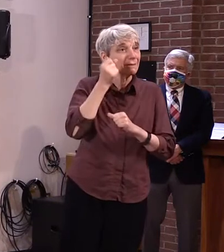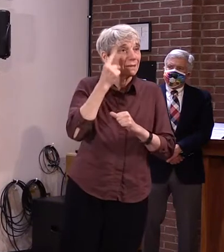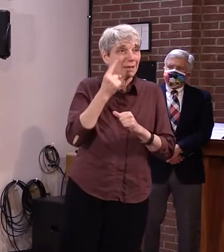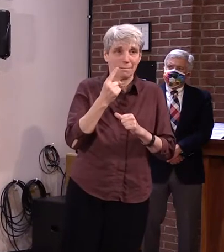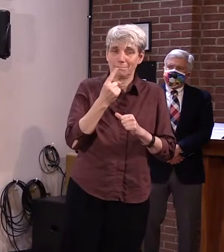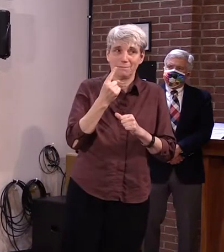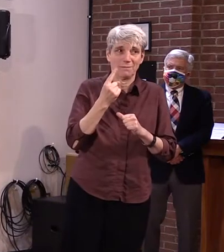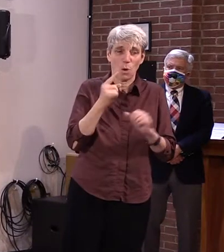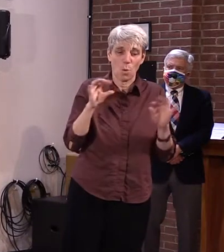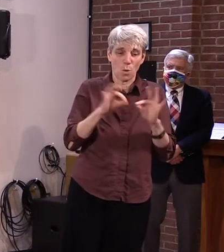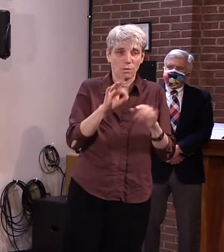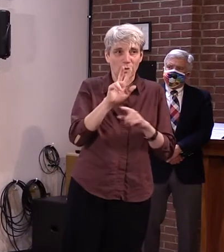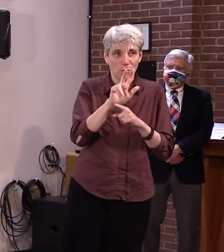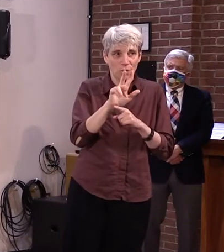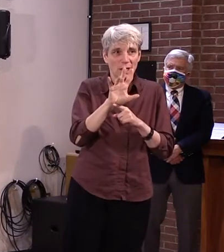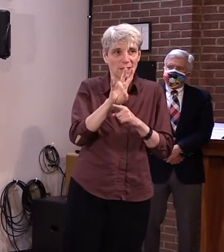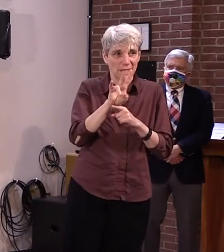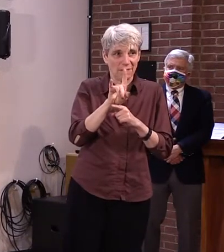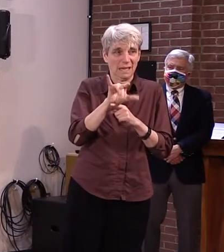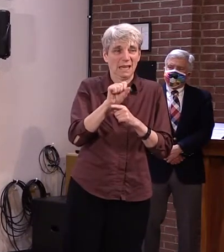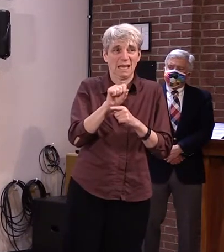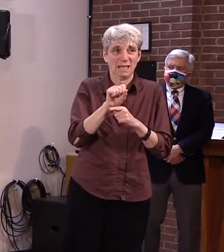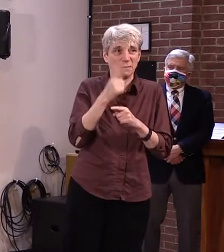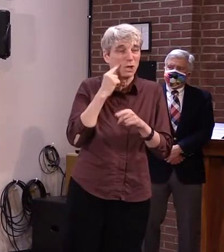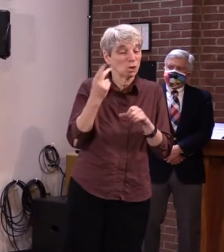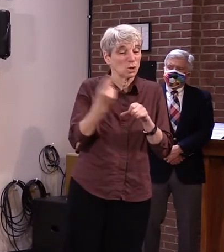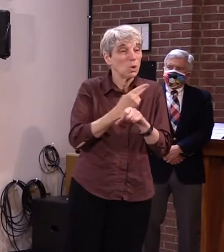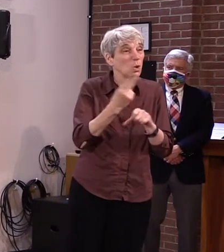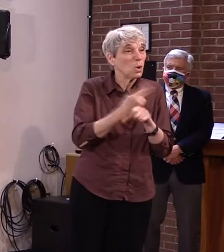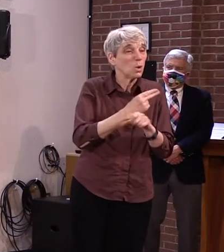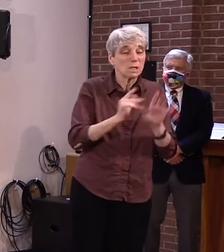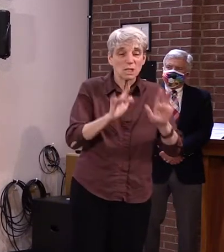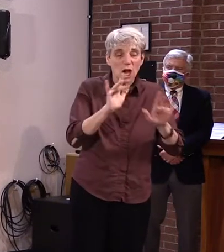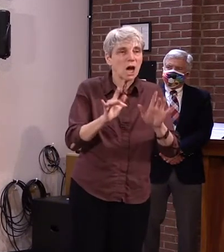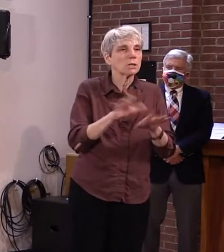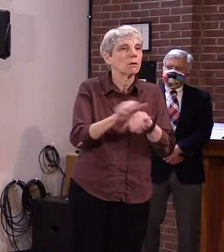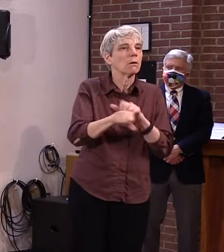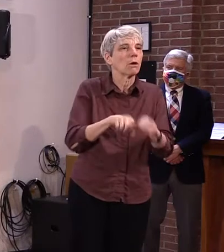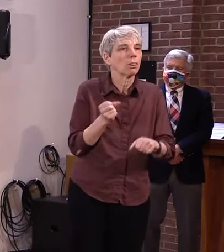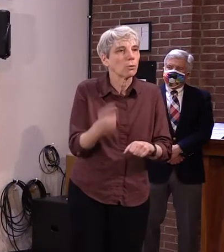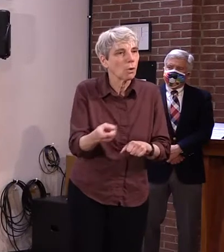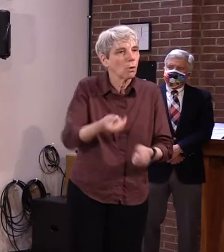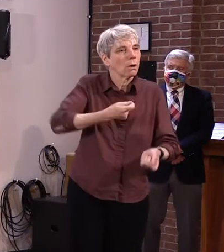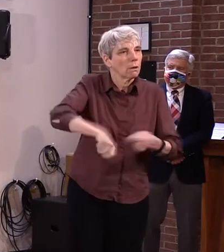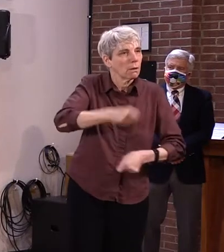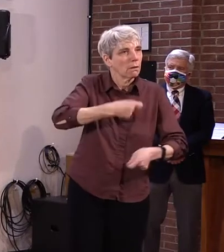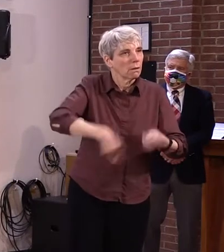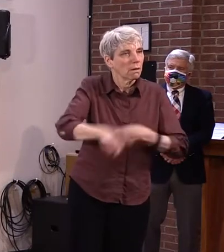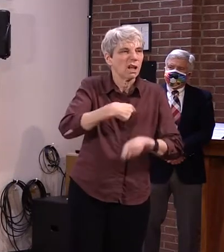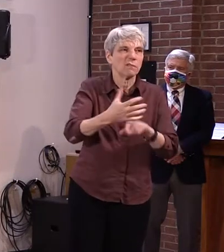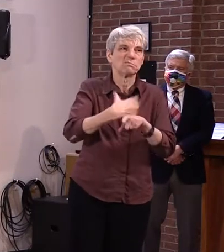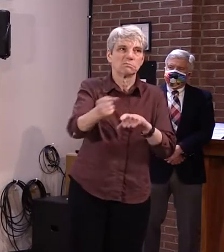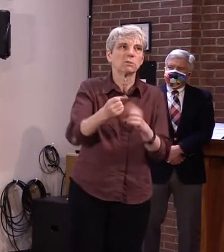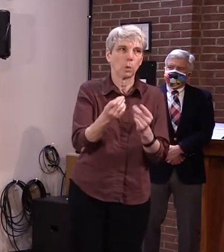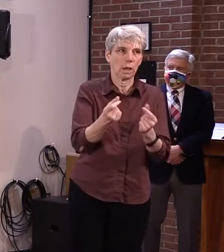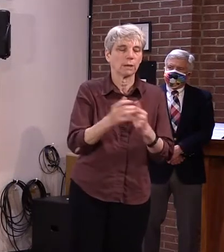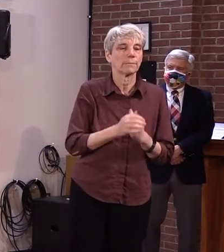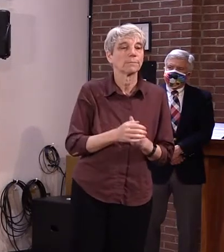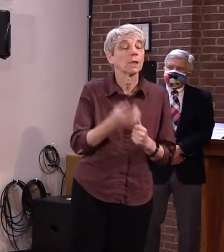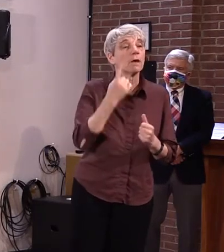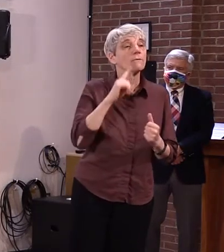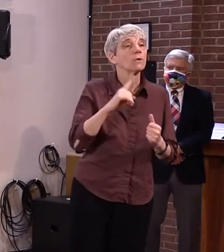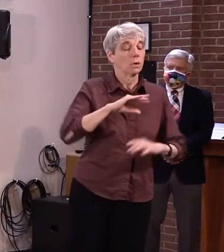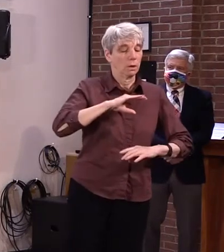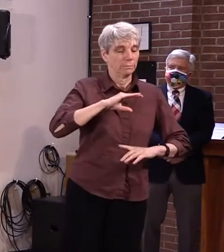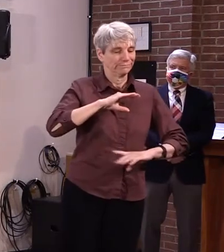represents a 37-day supply at the current burn rates for the warehouse. Regarding ventilators,